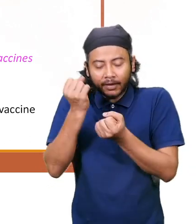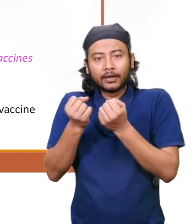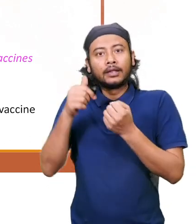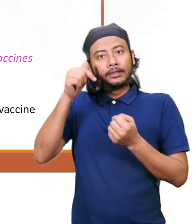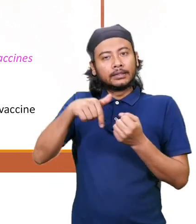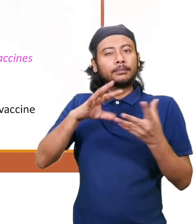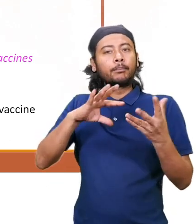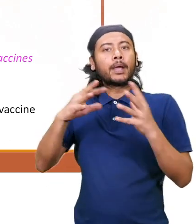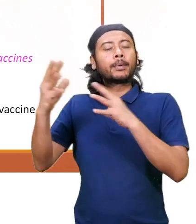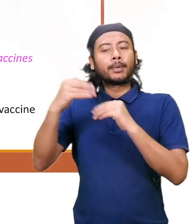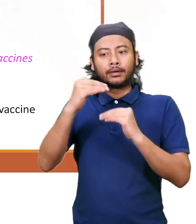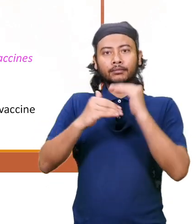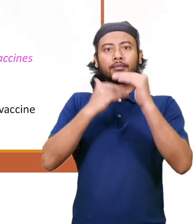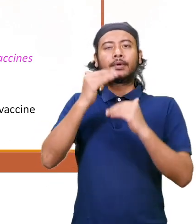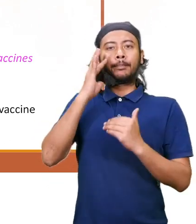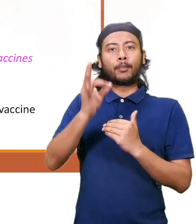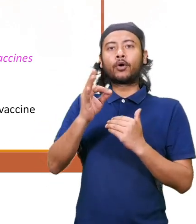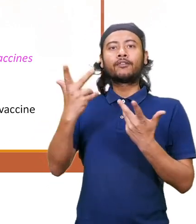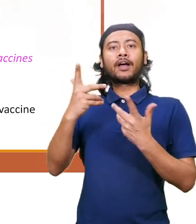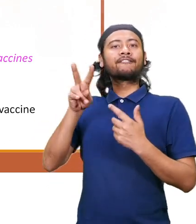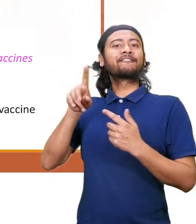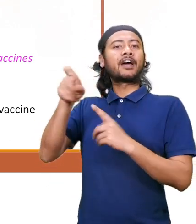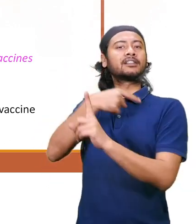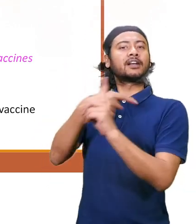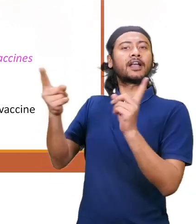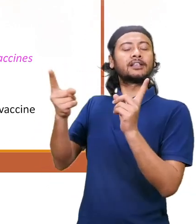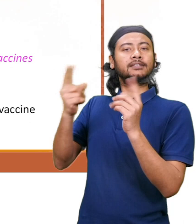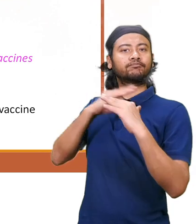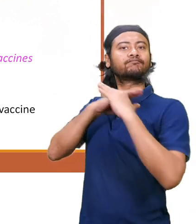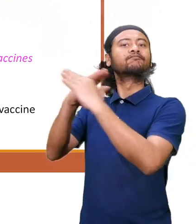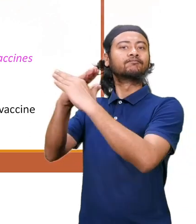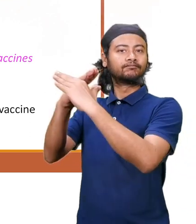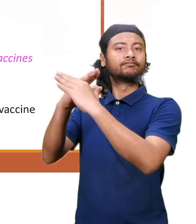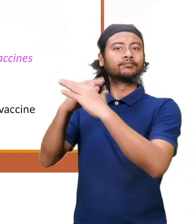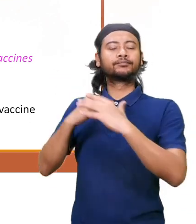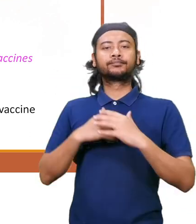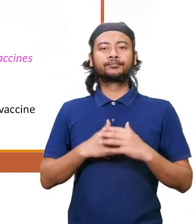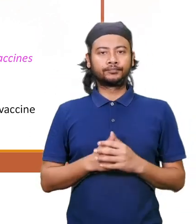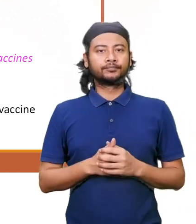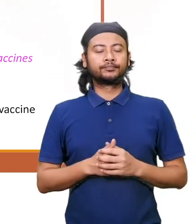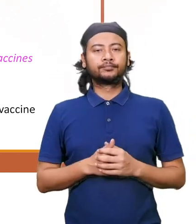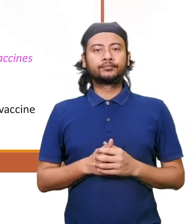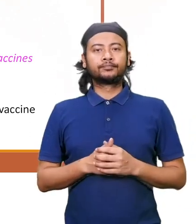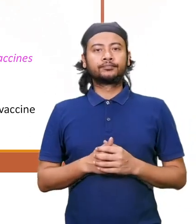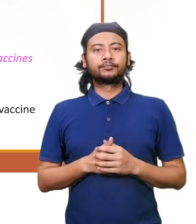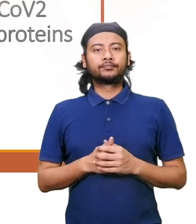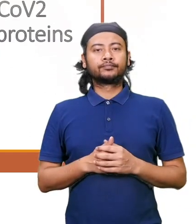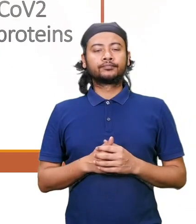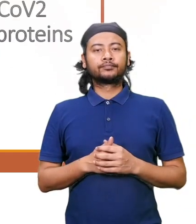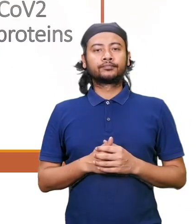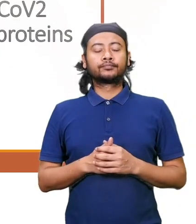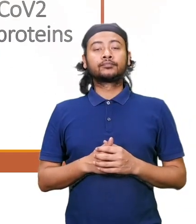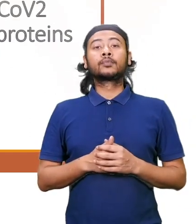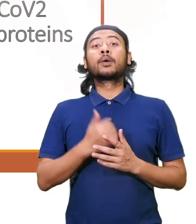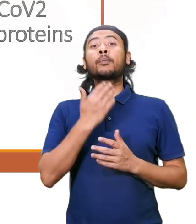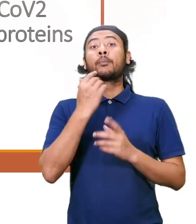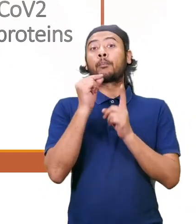glycan analysis for the development of therapeutics against viruses.